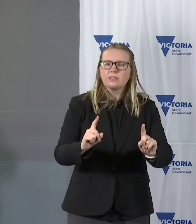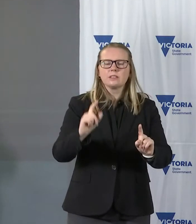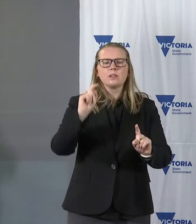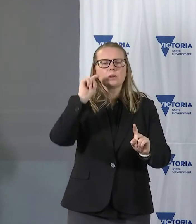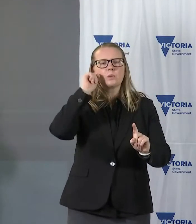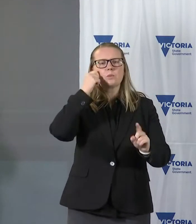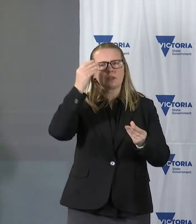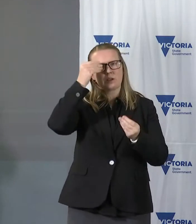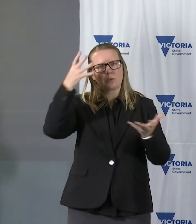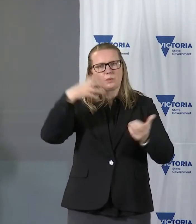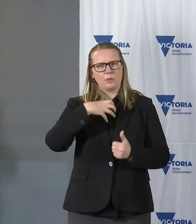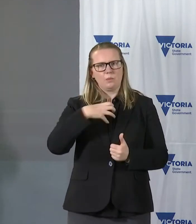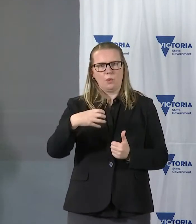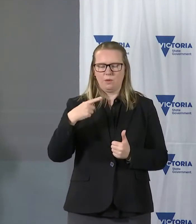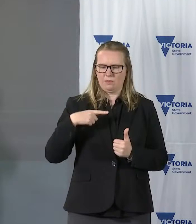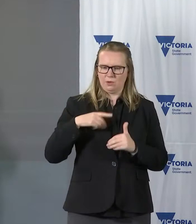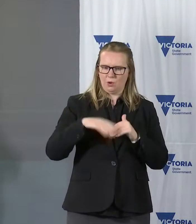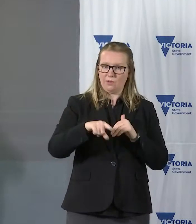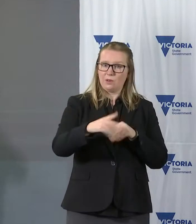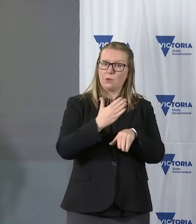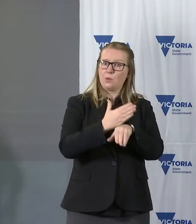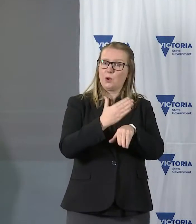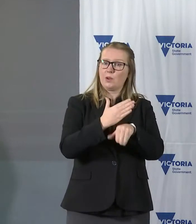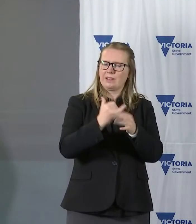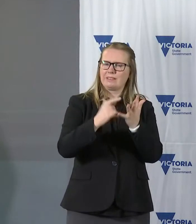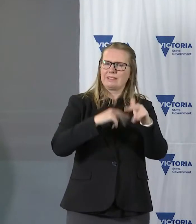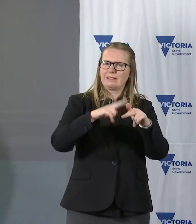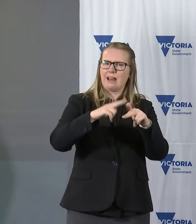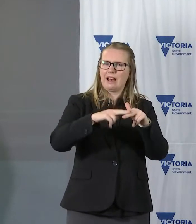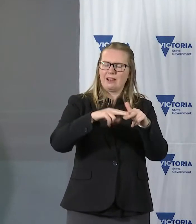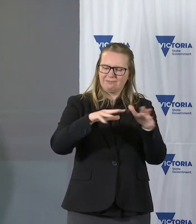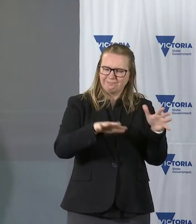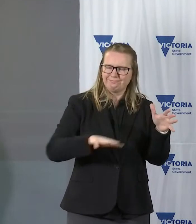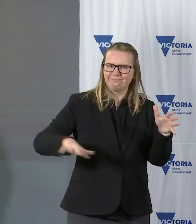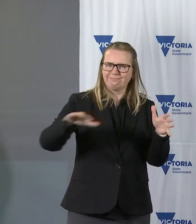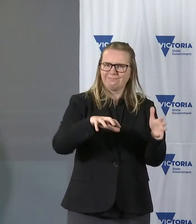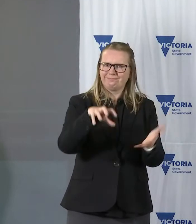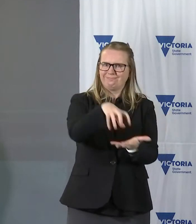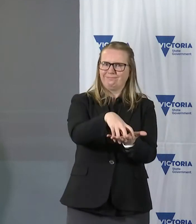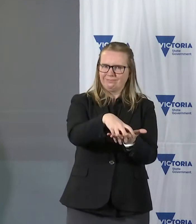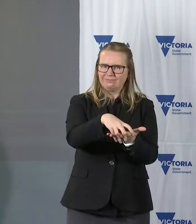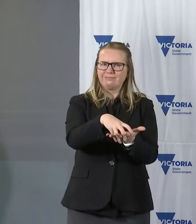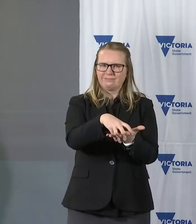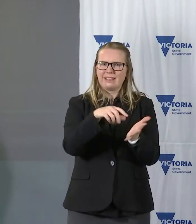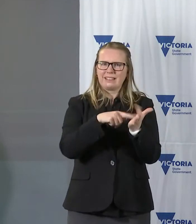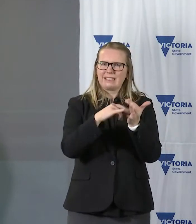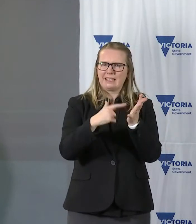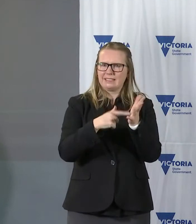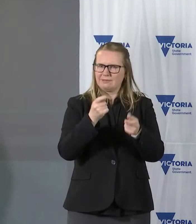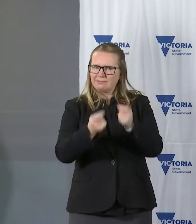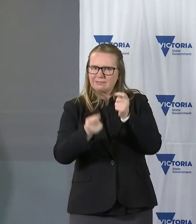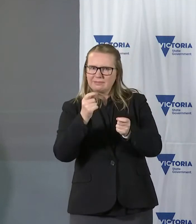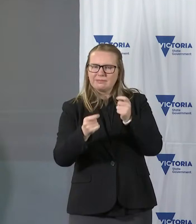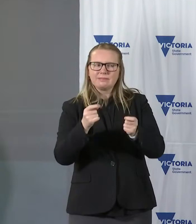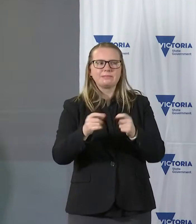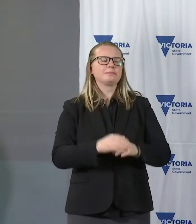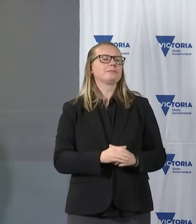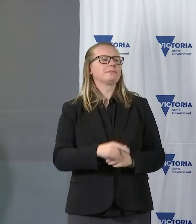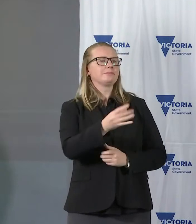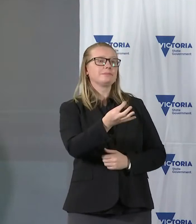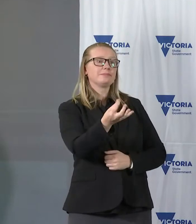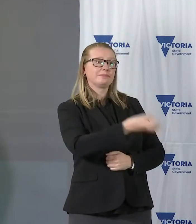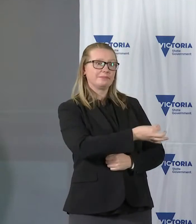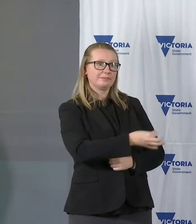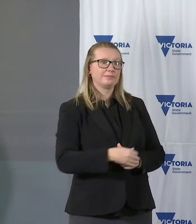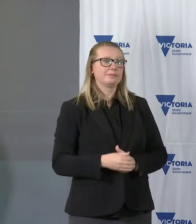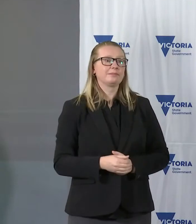for both the workforce and people who may have been at that testing site, we'll have obviously more to say. Any chance this could